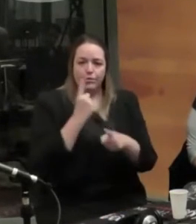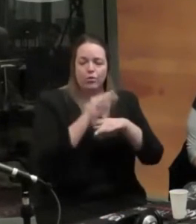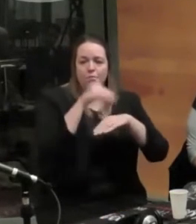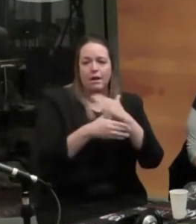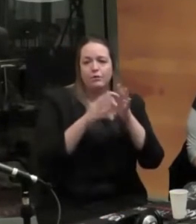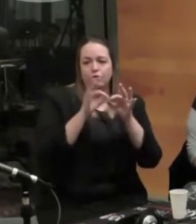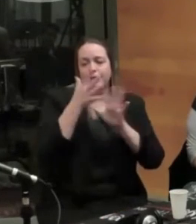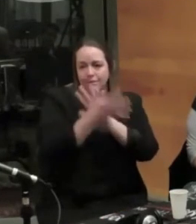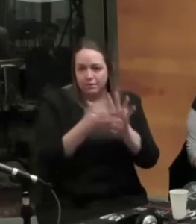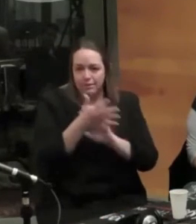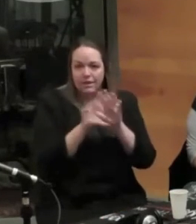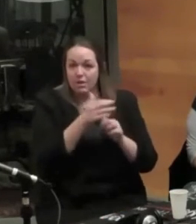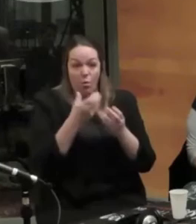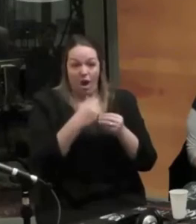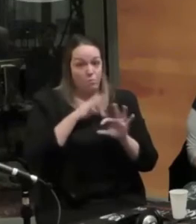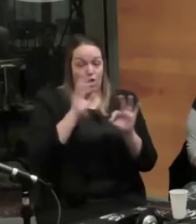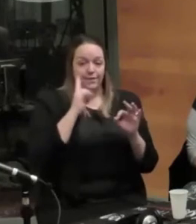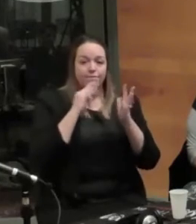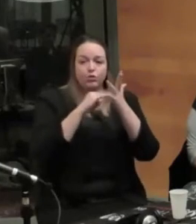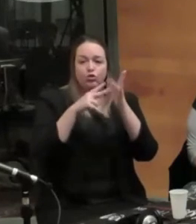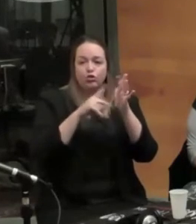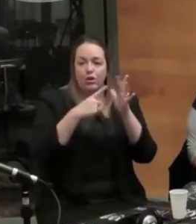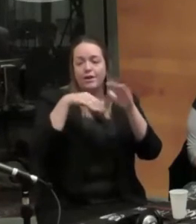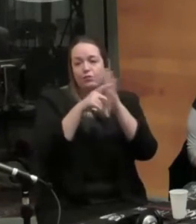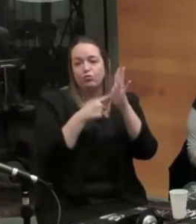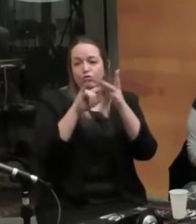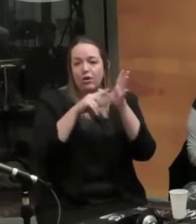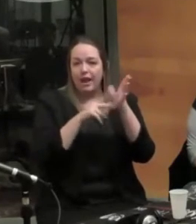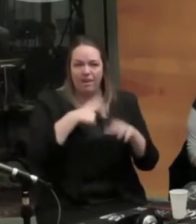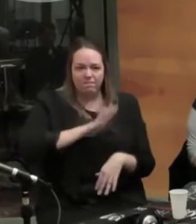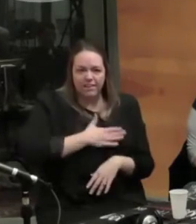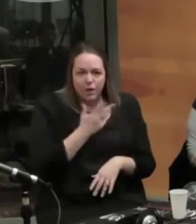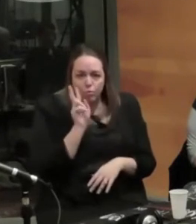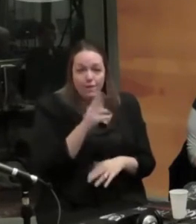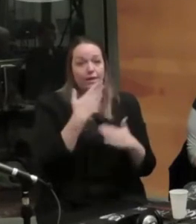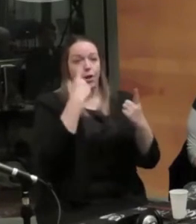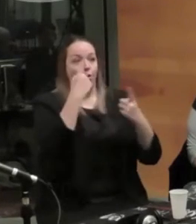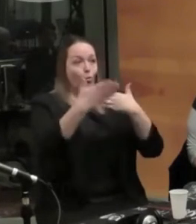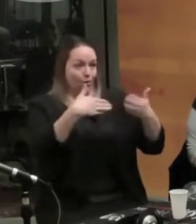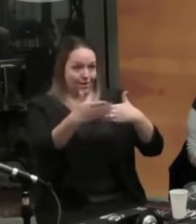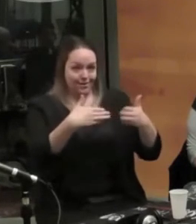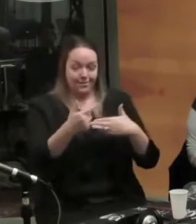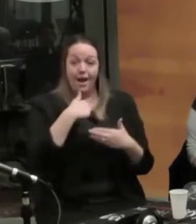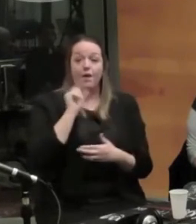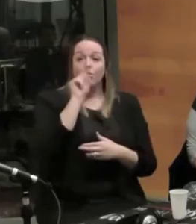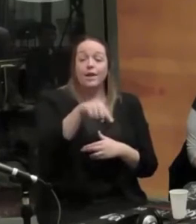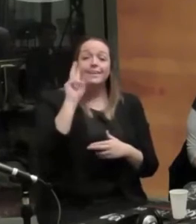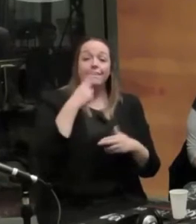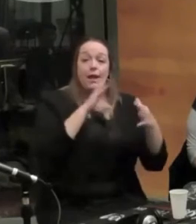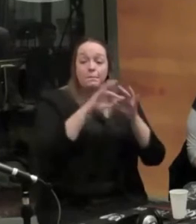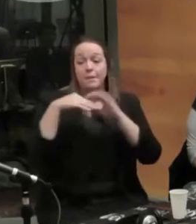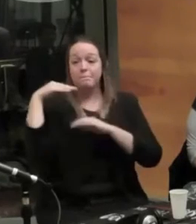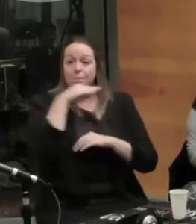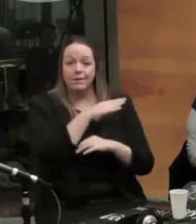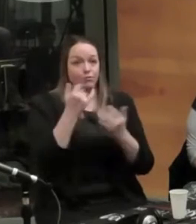sign interpreters are. And I'm not deaf, says Sonia and Rosanna. Just fascinating to watch. Thank you to whoever organised this. I went to the Deaf Olympics in Melbourne years ago. Found it